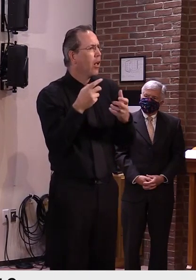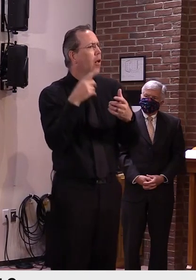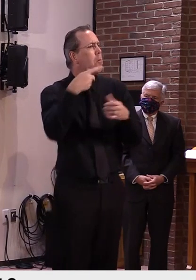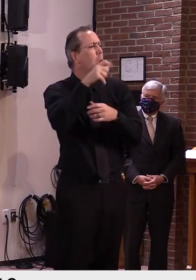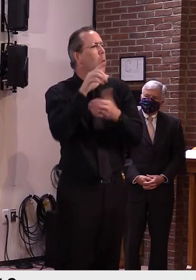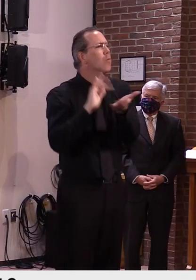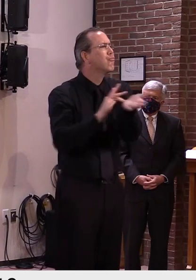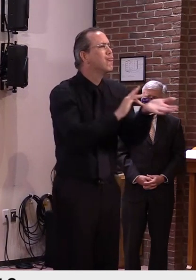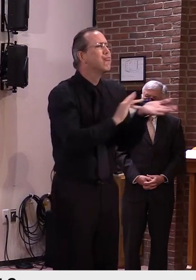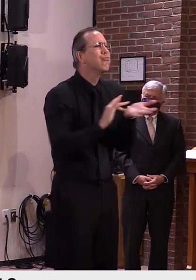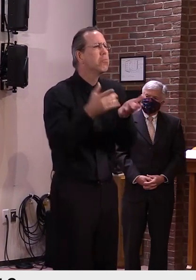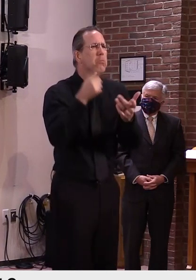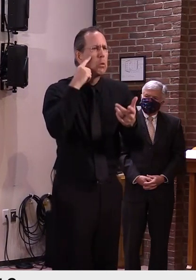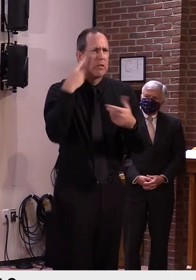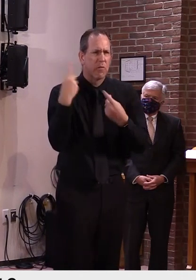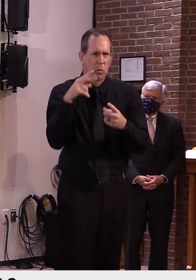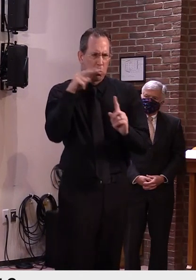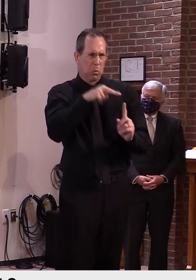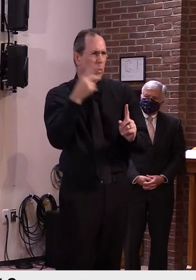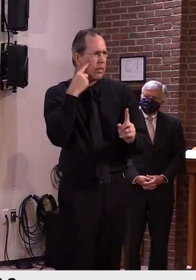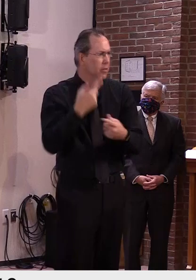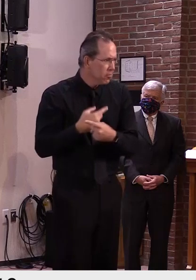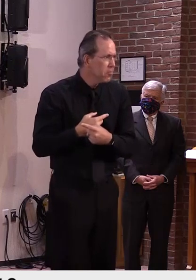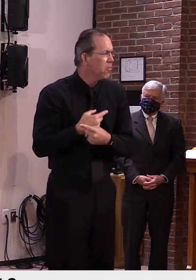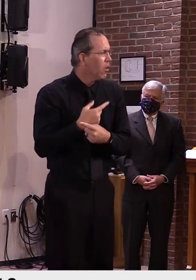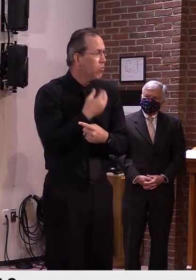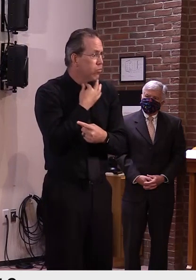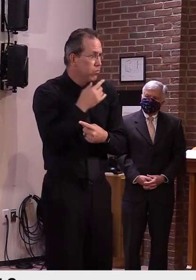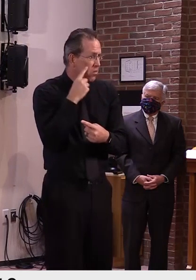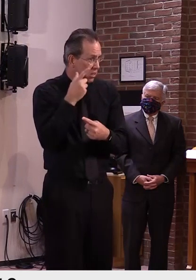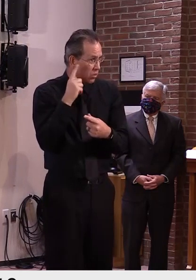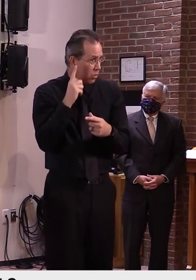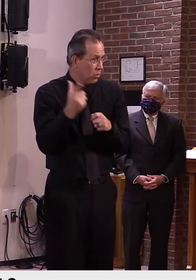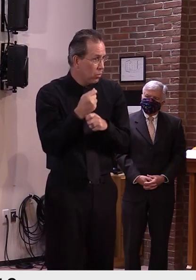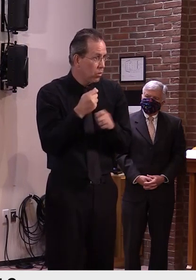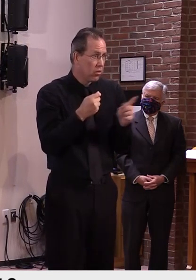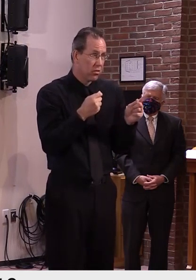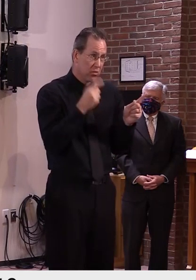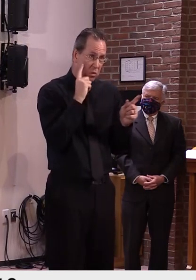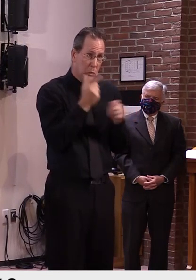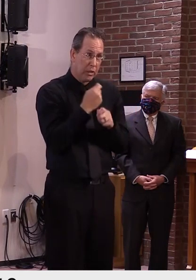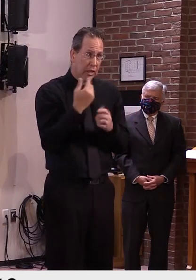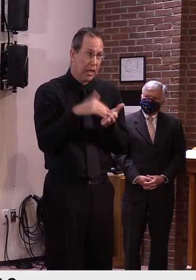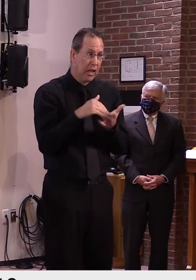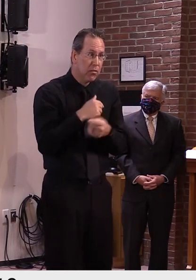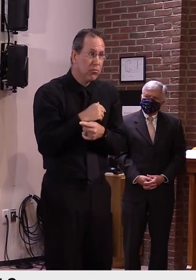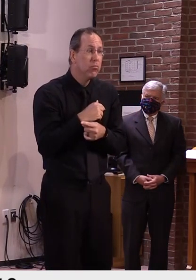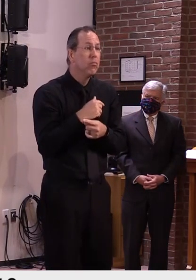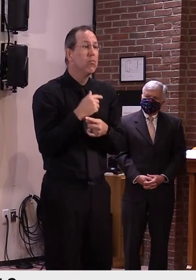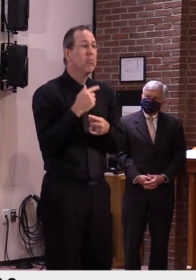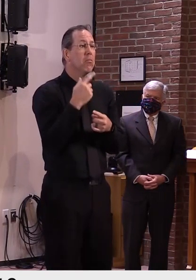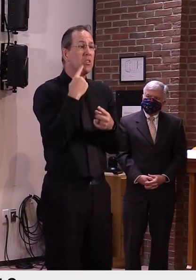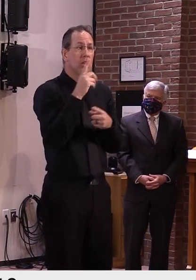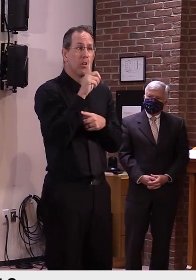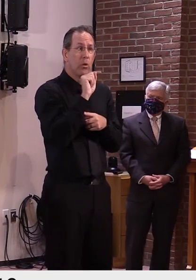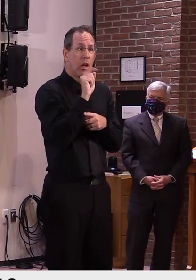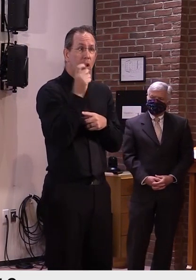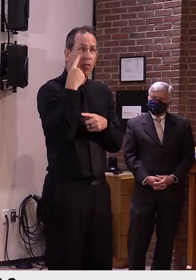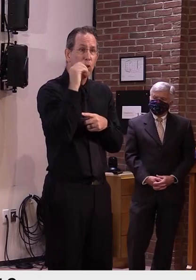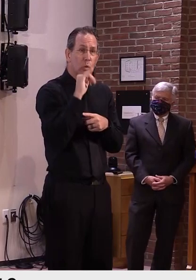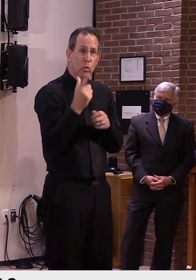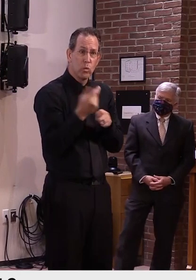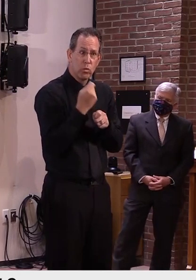Well, a couple things. In terms of the poll itself, while they provide some information, it's a snapshot